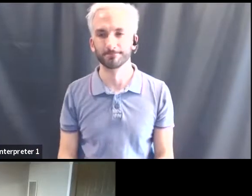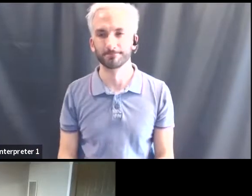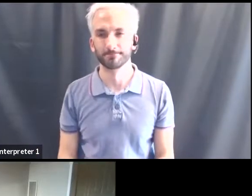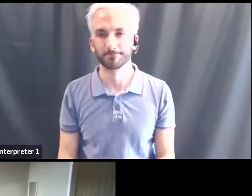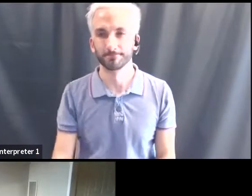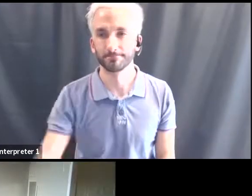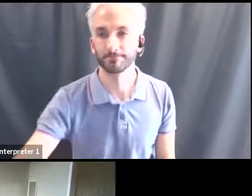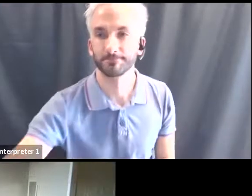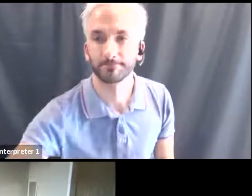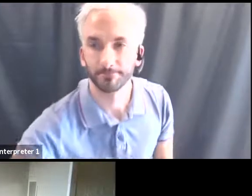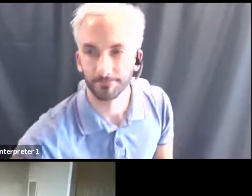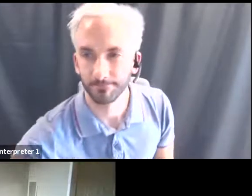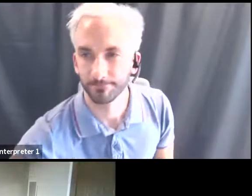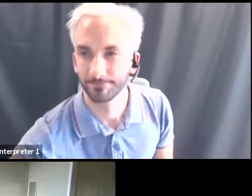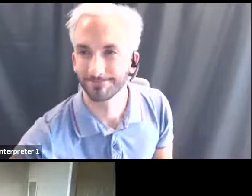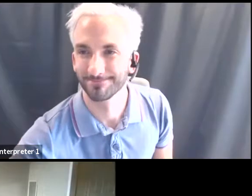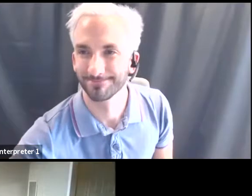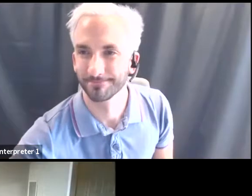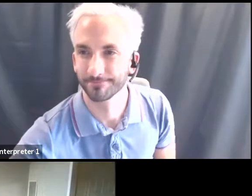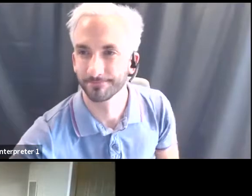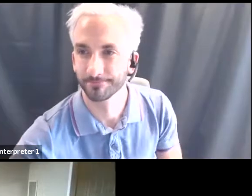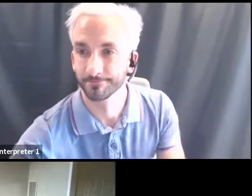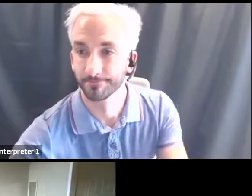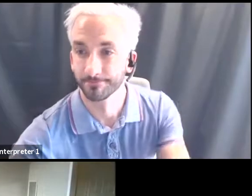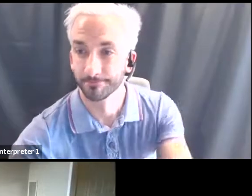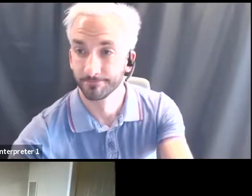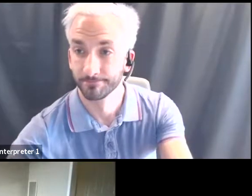Thank you, Chris. Excellent.